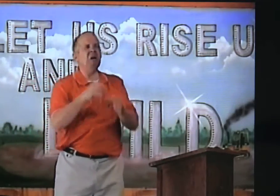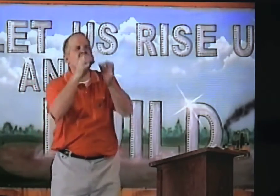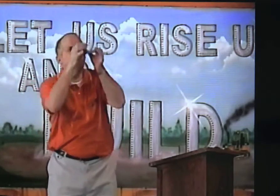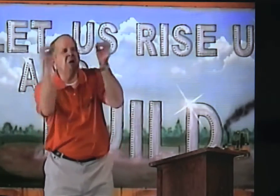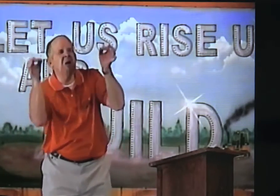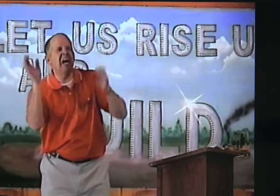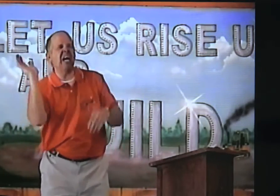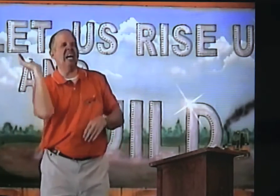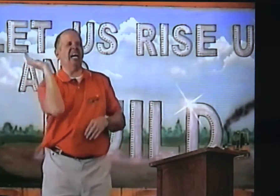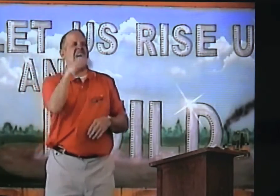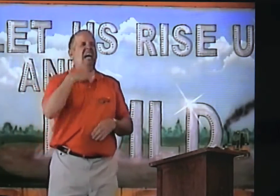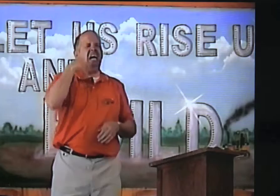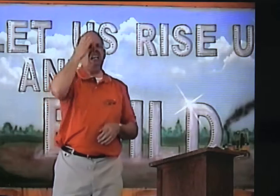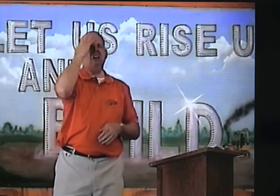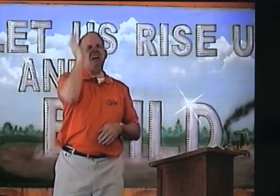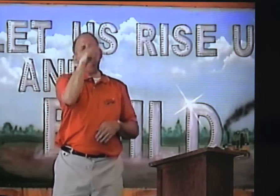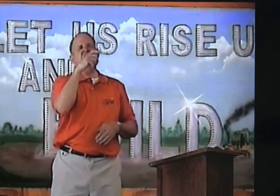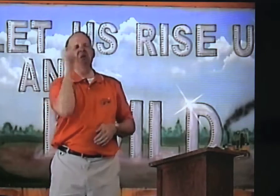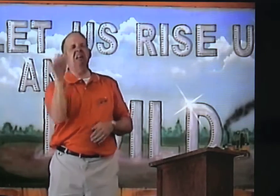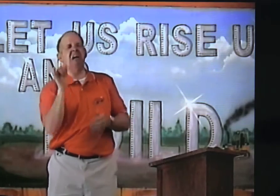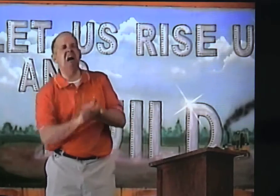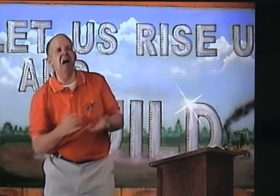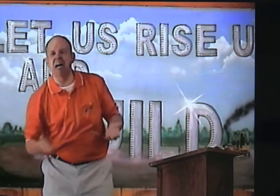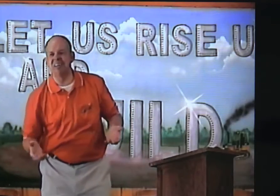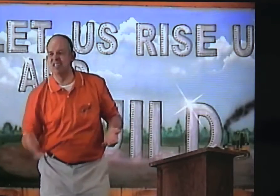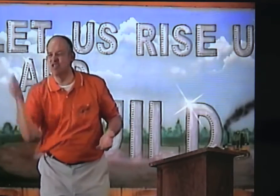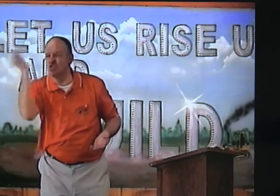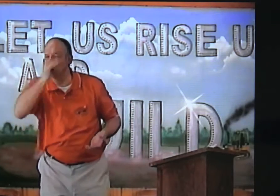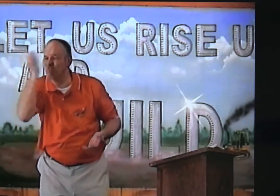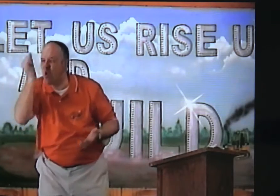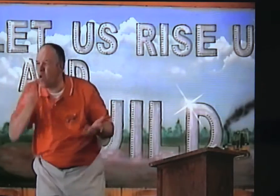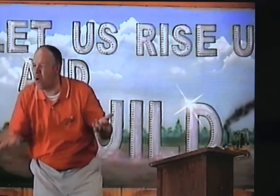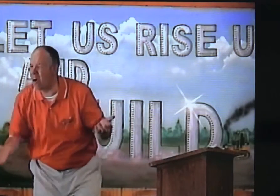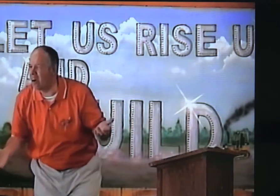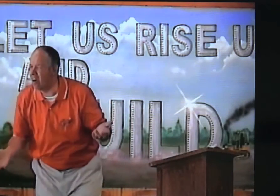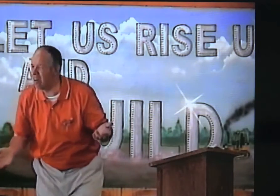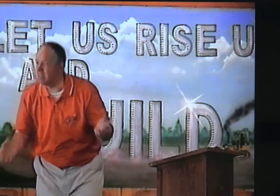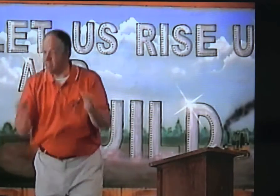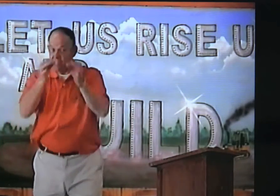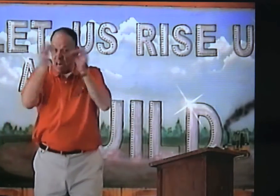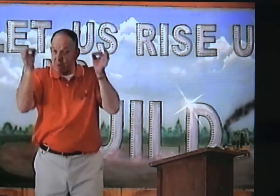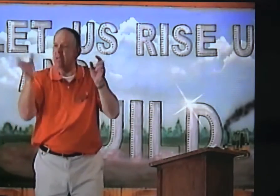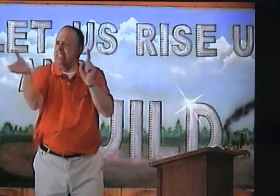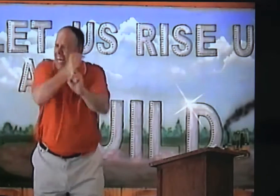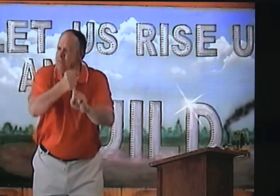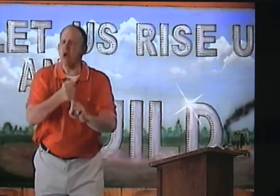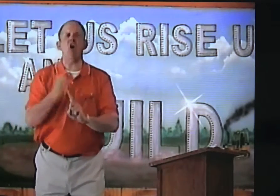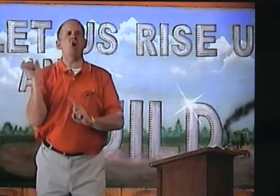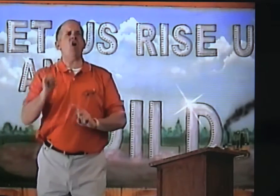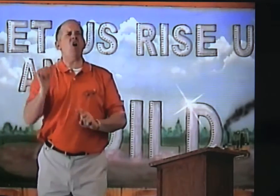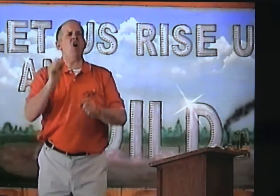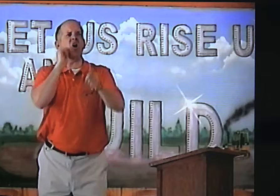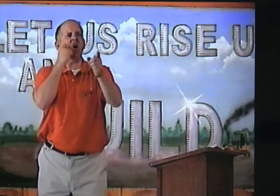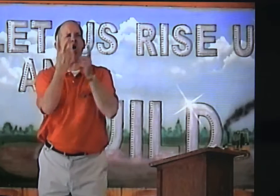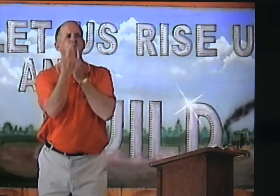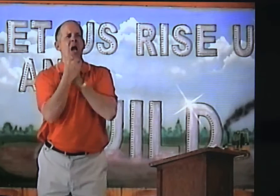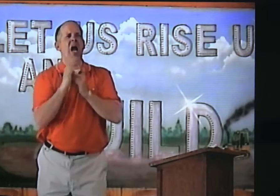wisdom? No, I don't need that. It's not that important. Don't be foolish. Catch it. Get